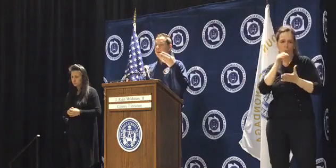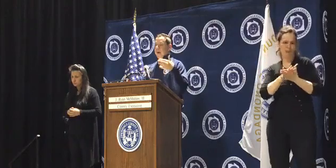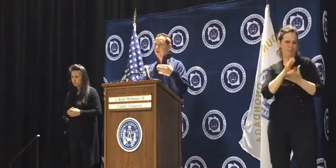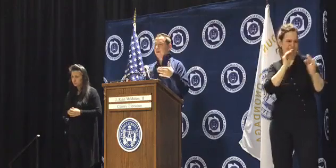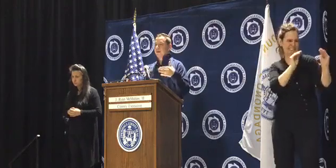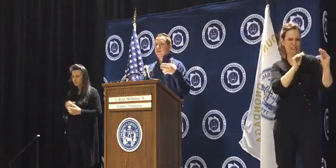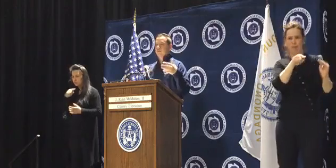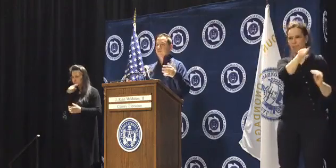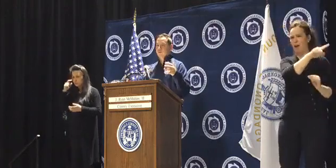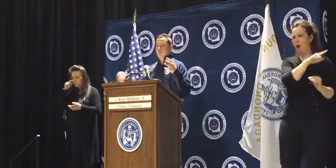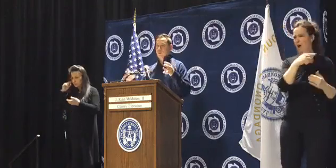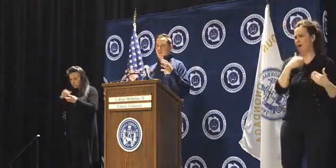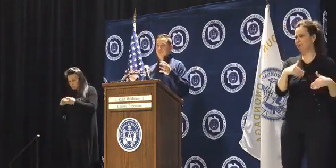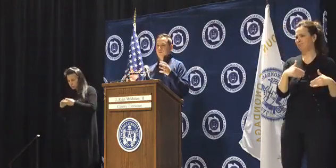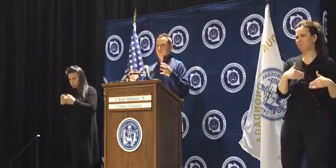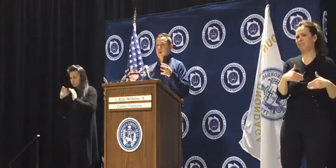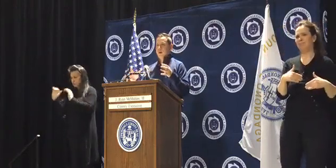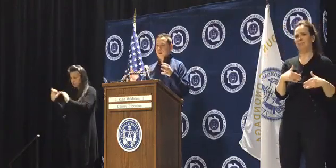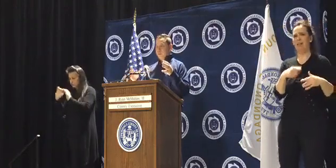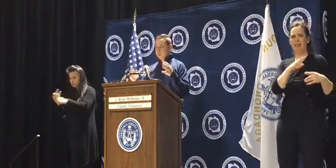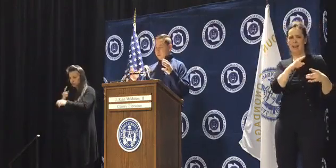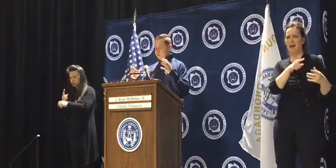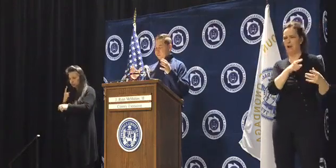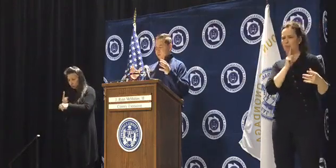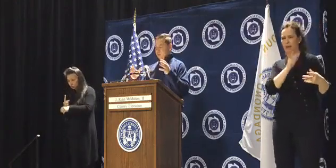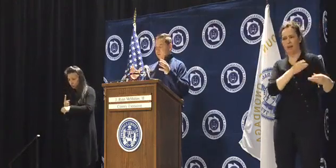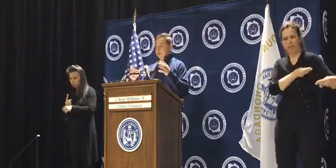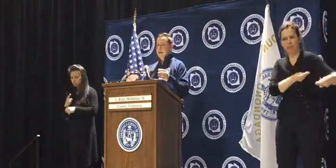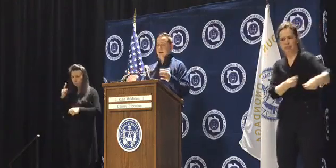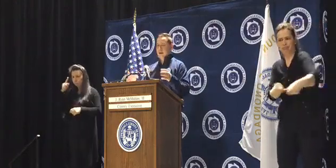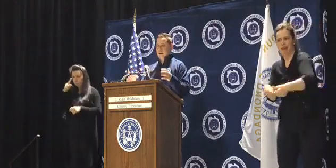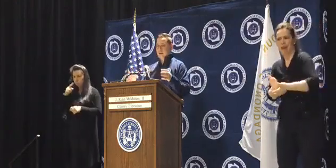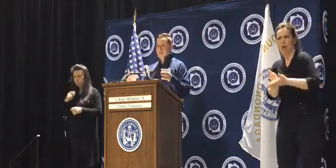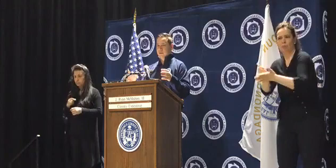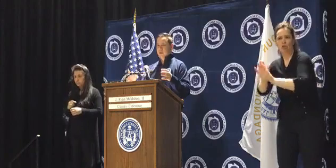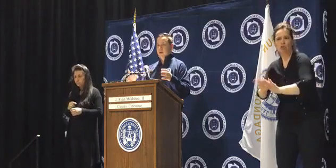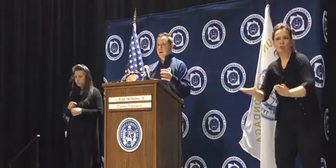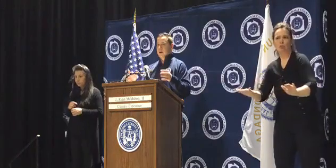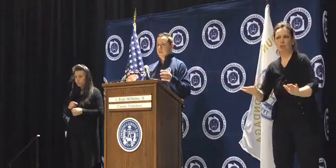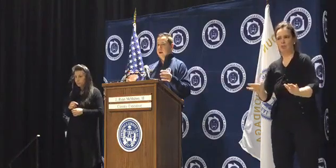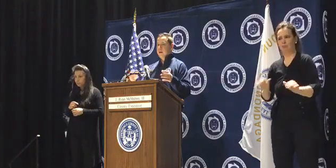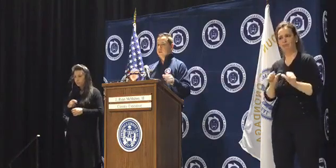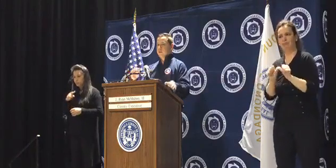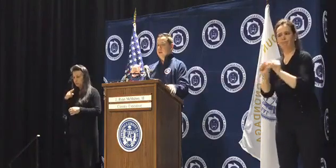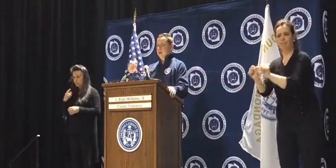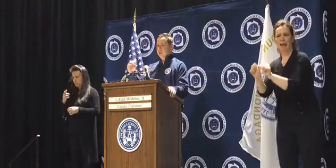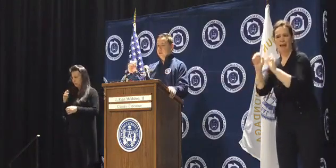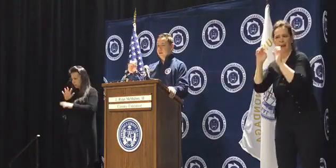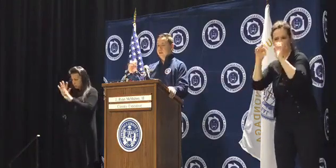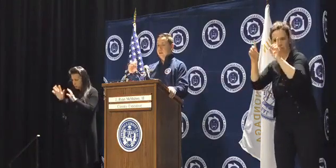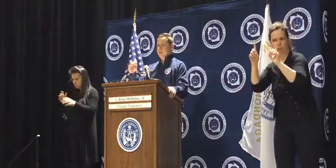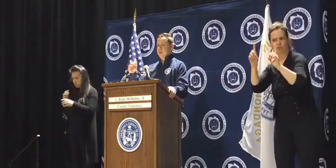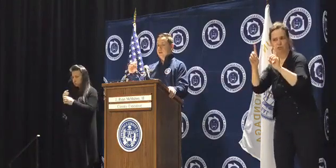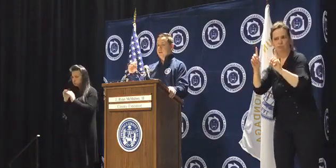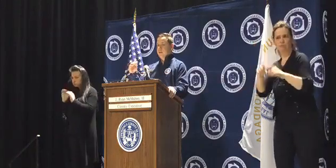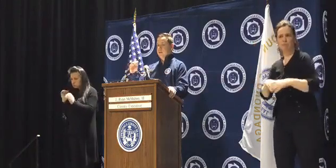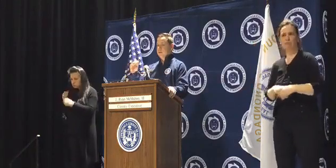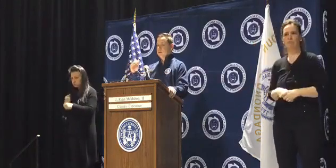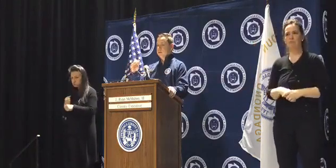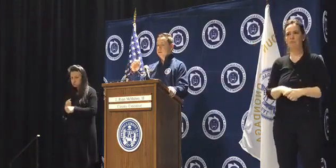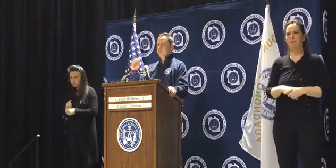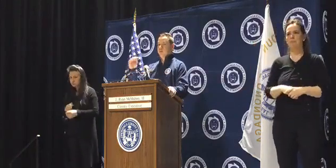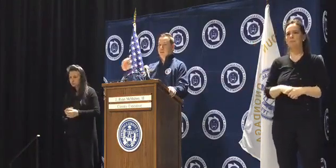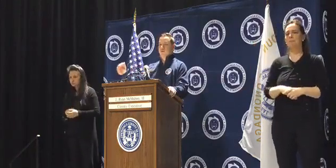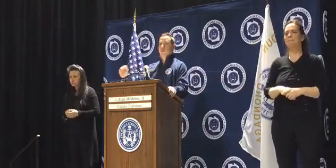new reality. I think these first few weeks everybody's taking it in, and then the reality is that